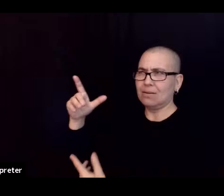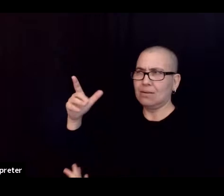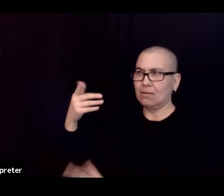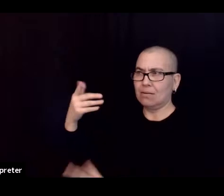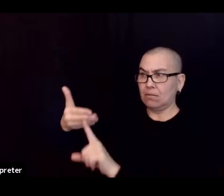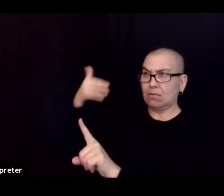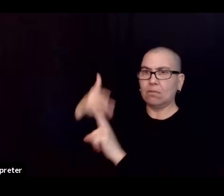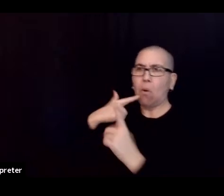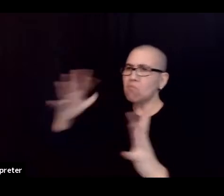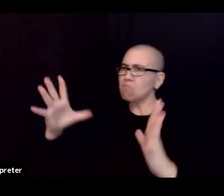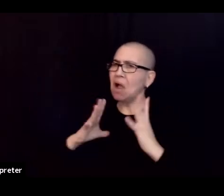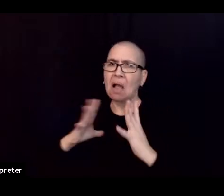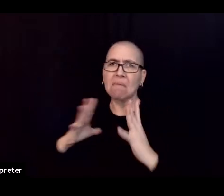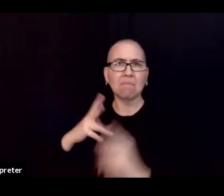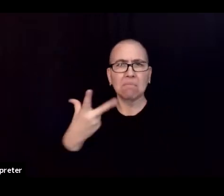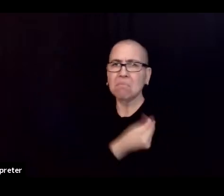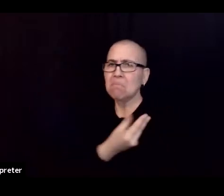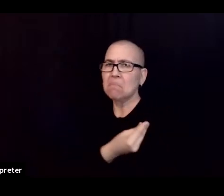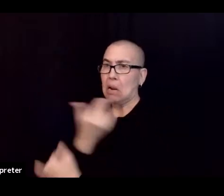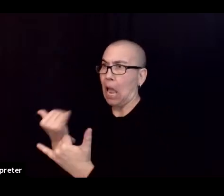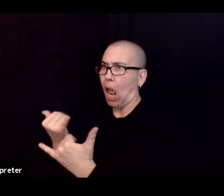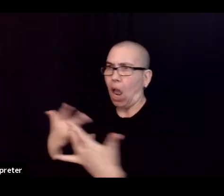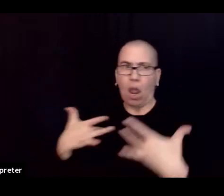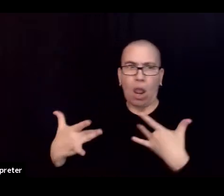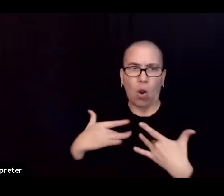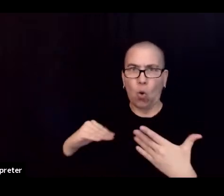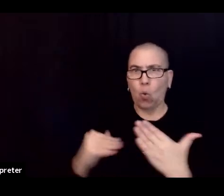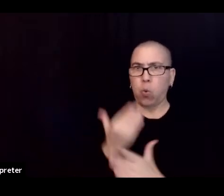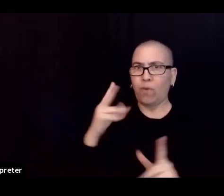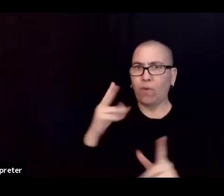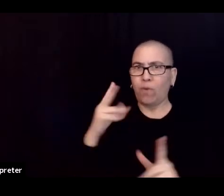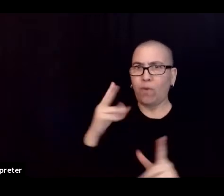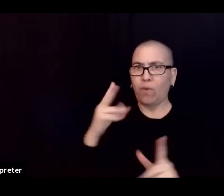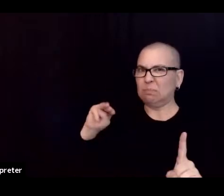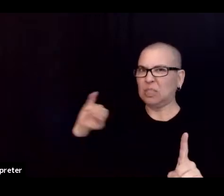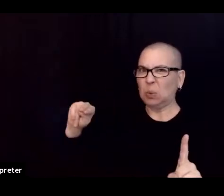Well, I think this is Jan. I would say that